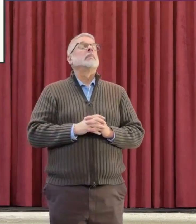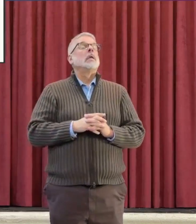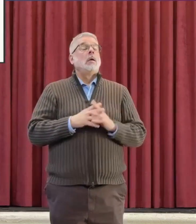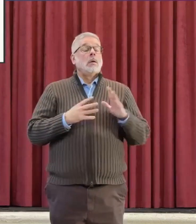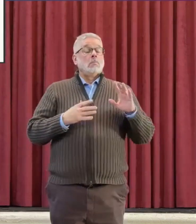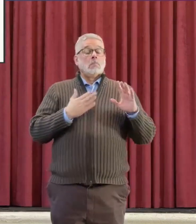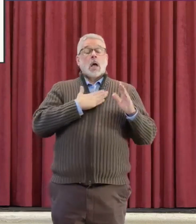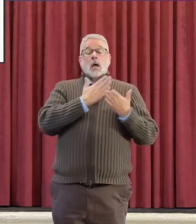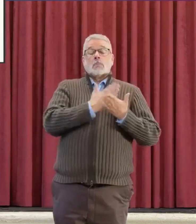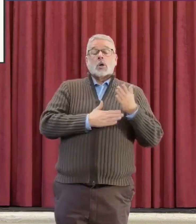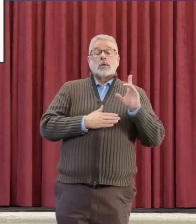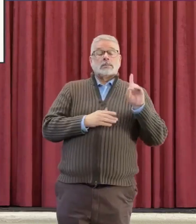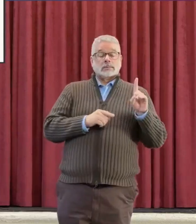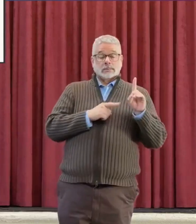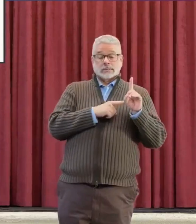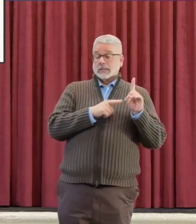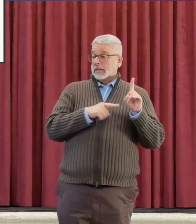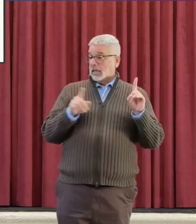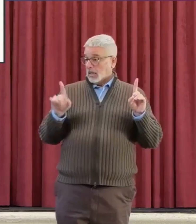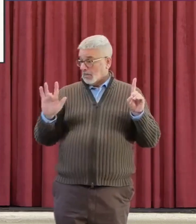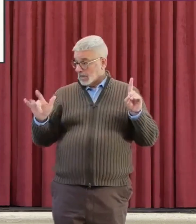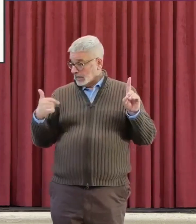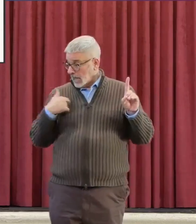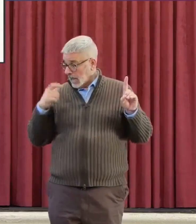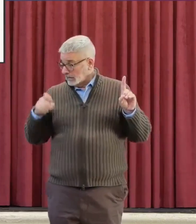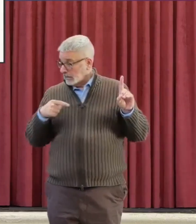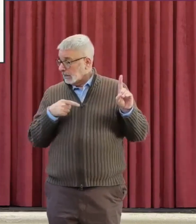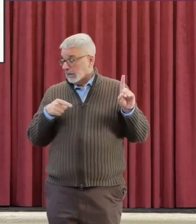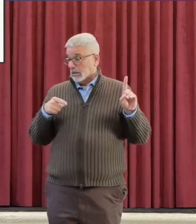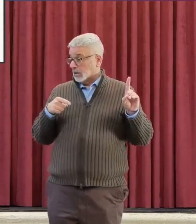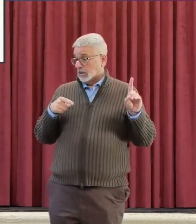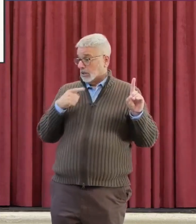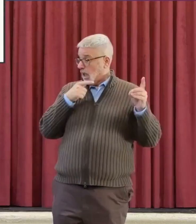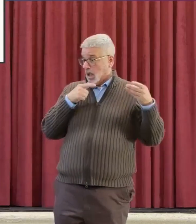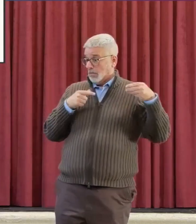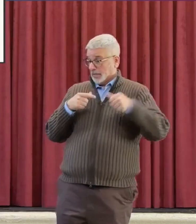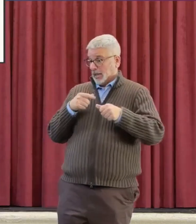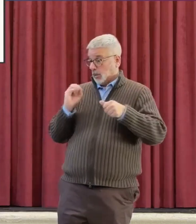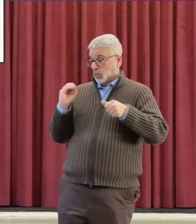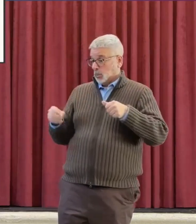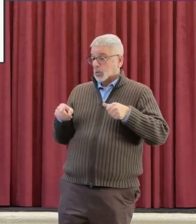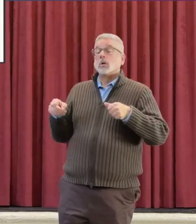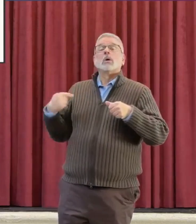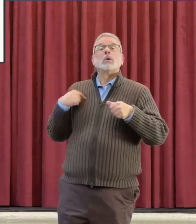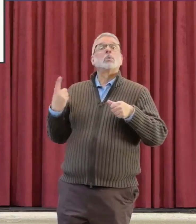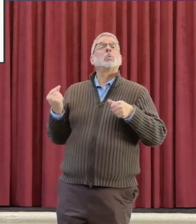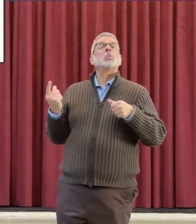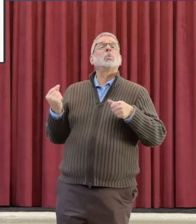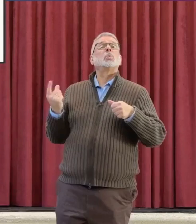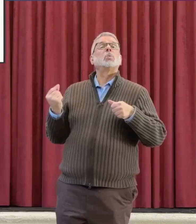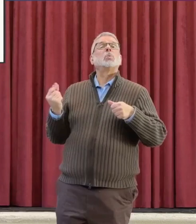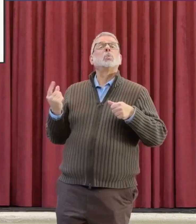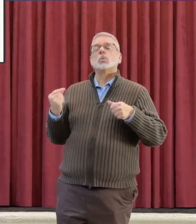D plan doesn't cover a drug I need? So this is like now I'm going to talk about the